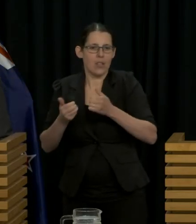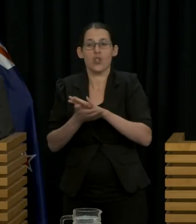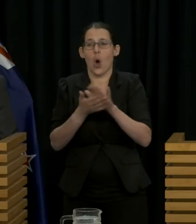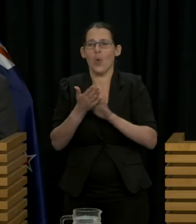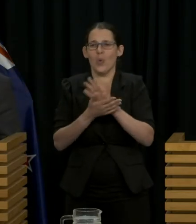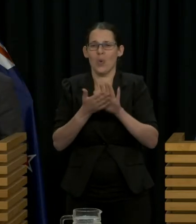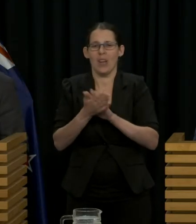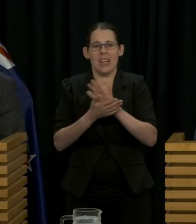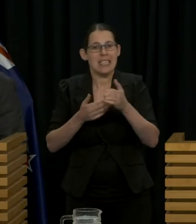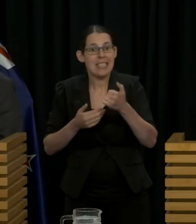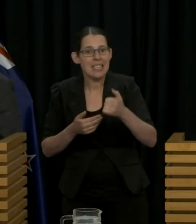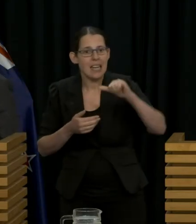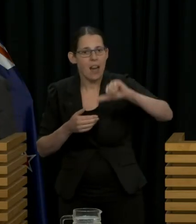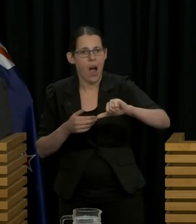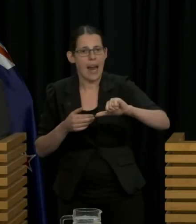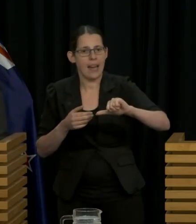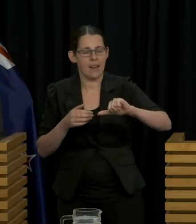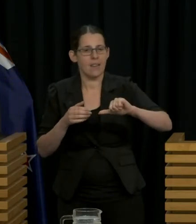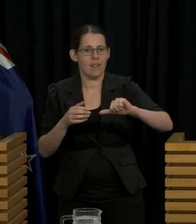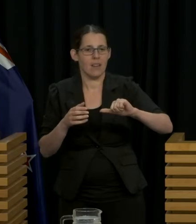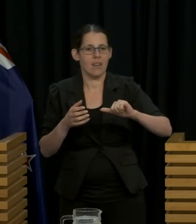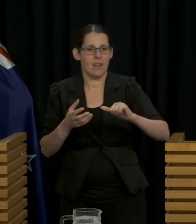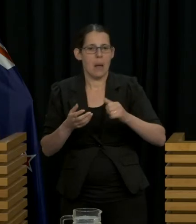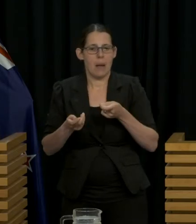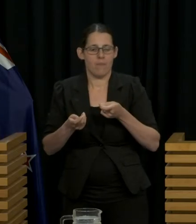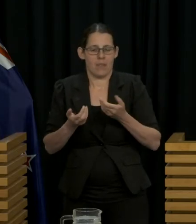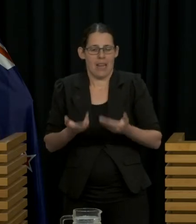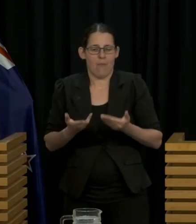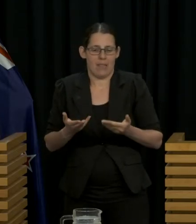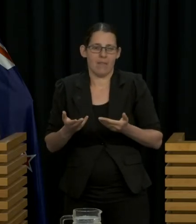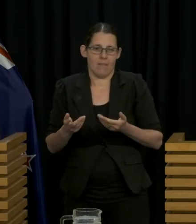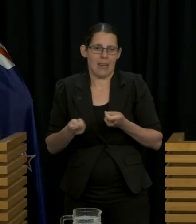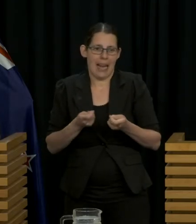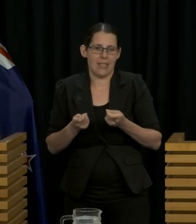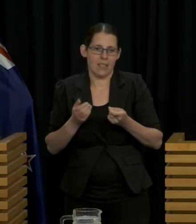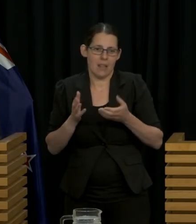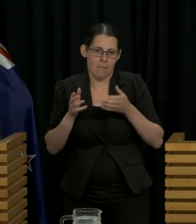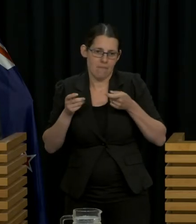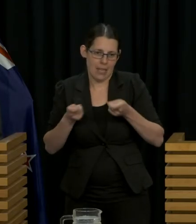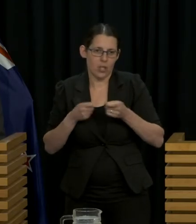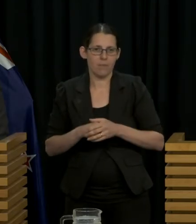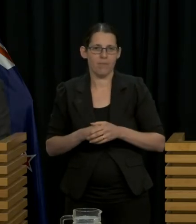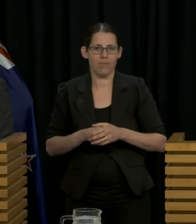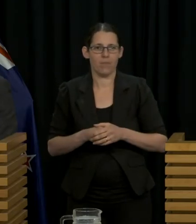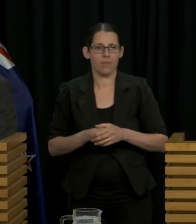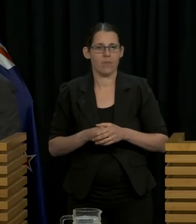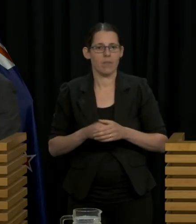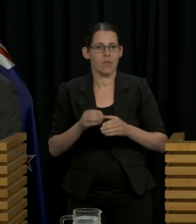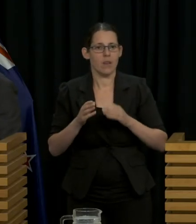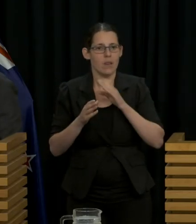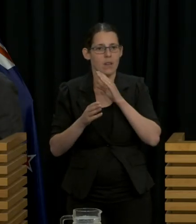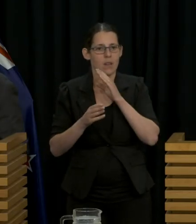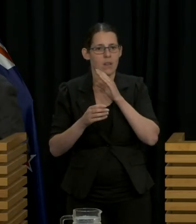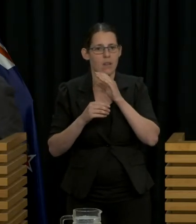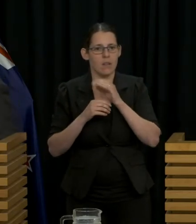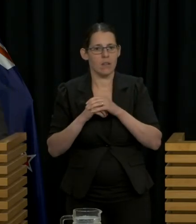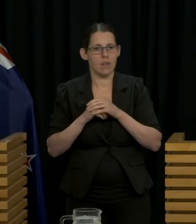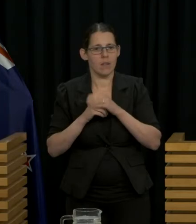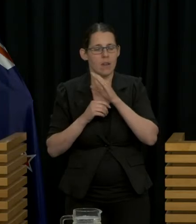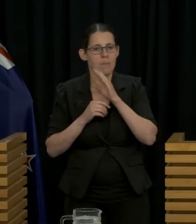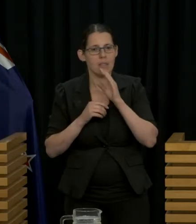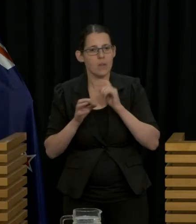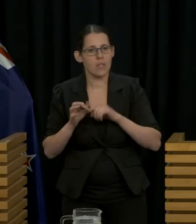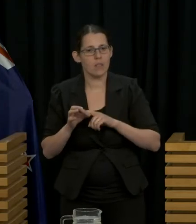draw a line on it. We'll have more to say on that in due course.